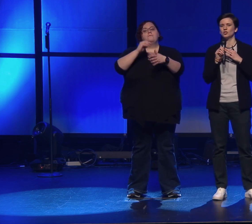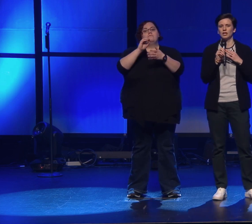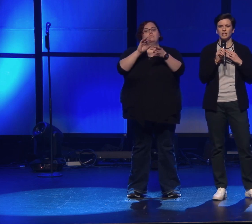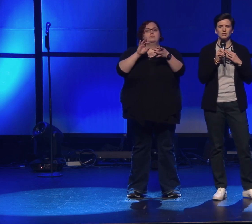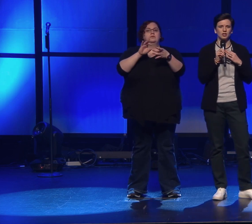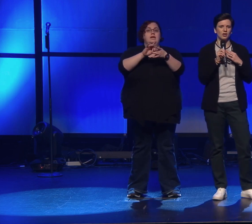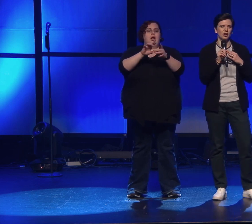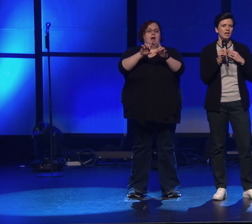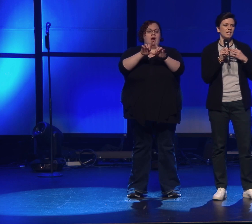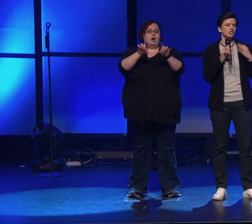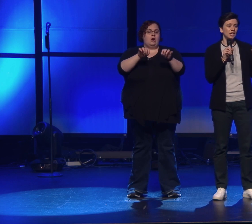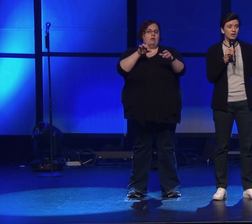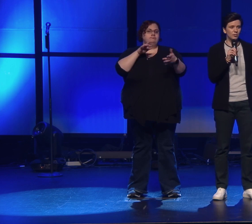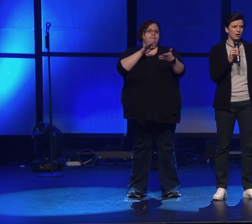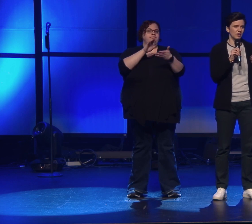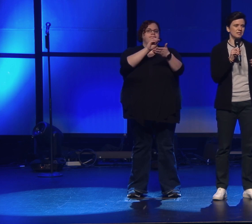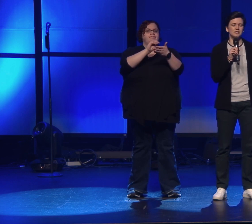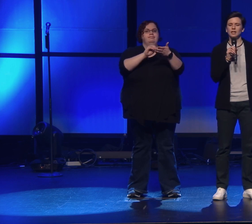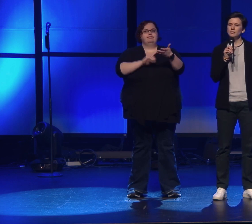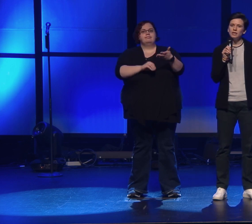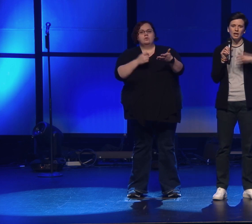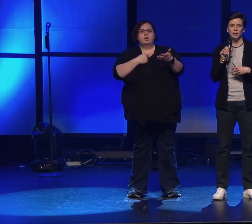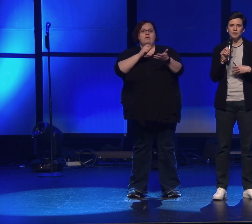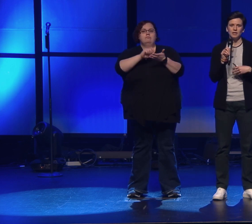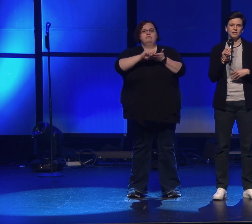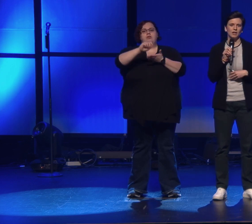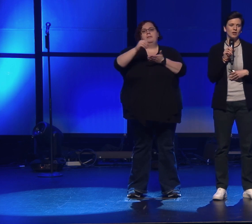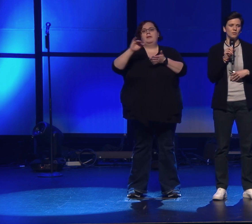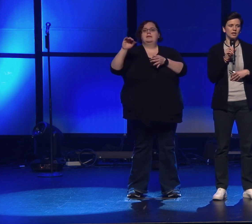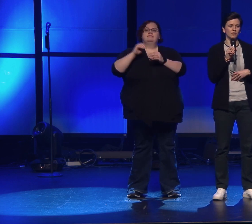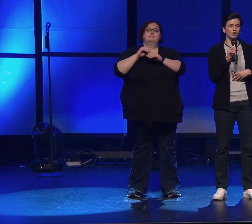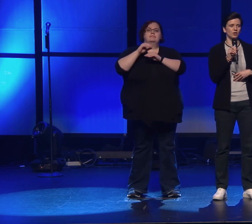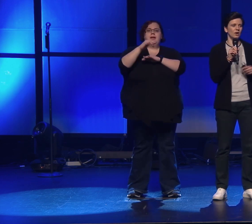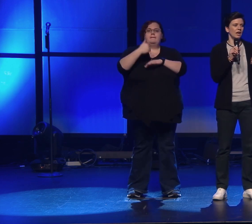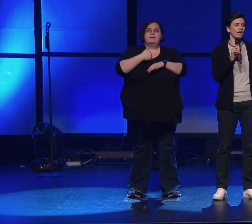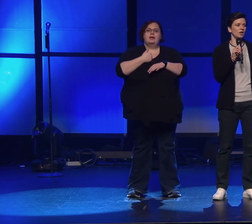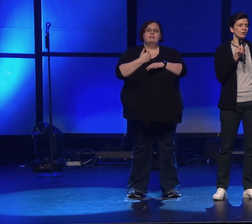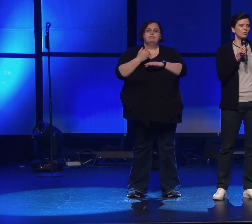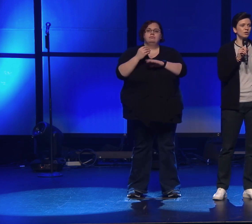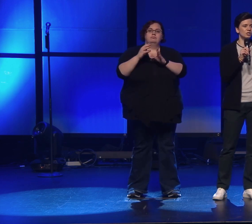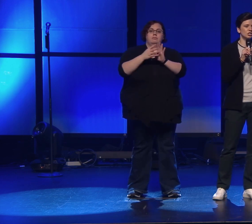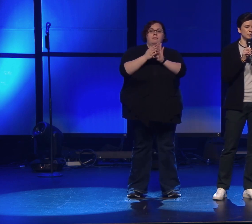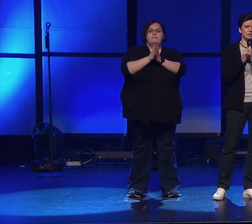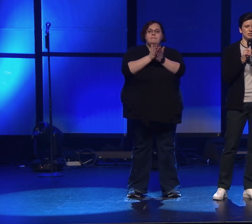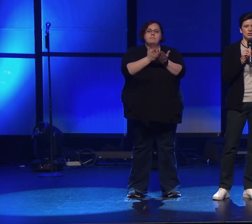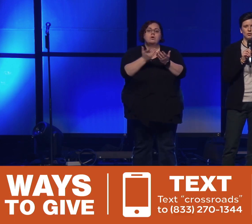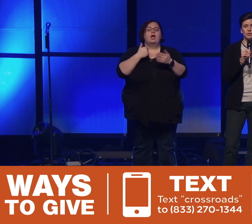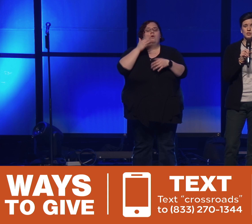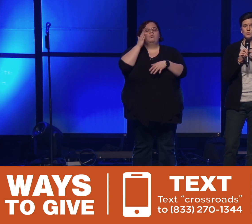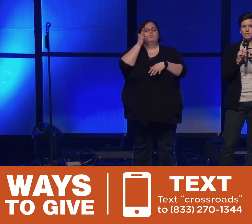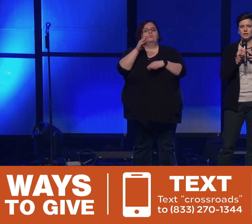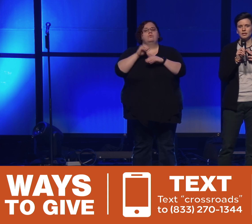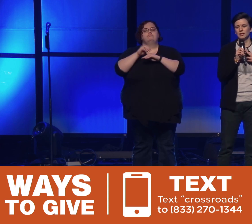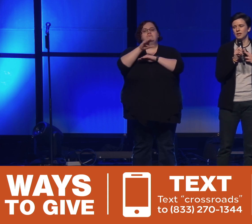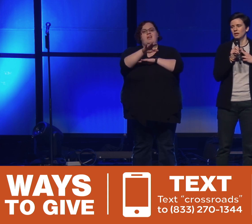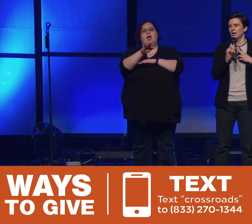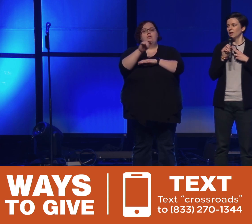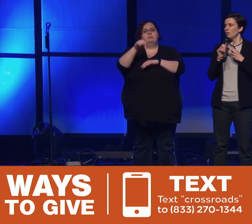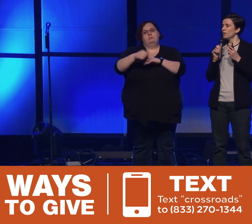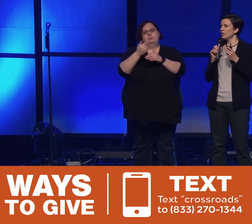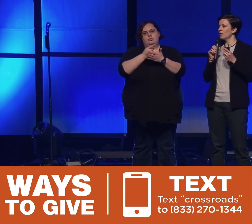the digital connect card, check the box, send me a copy of The God We Never Knew, and we will ship it to you this